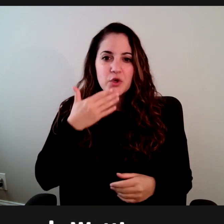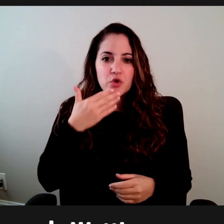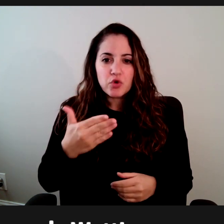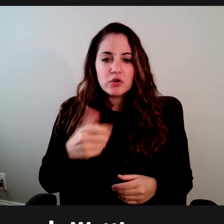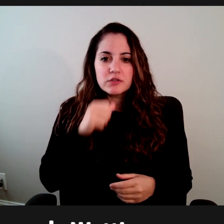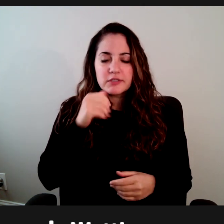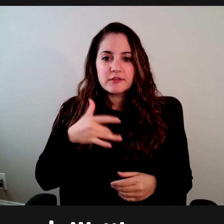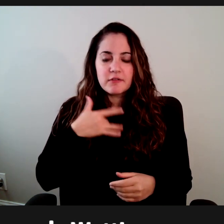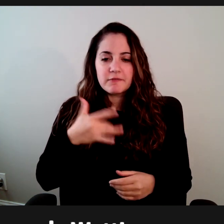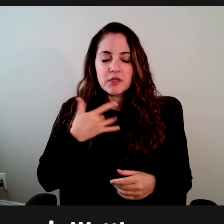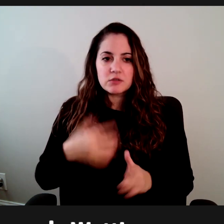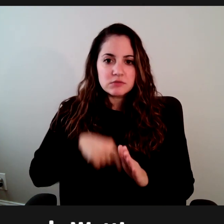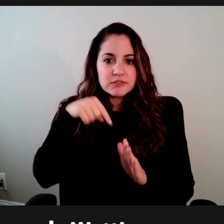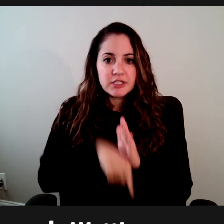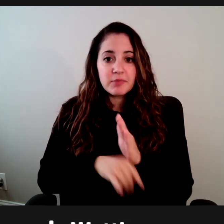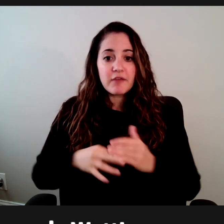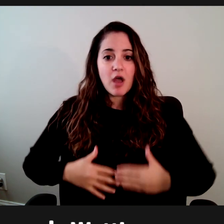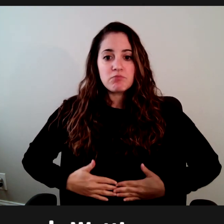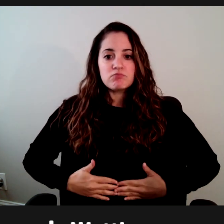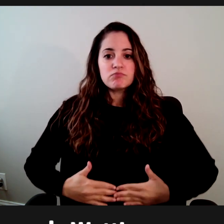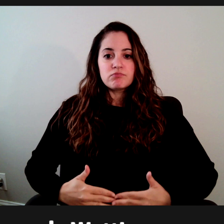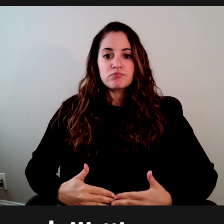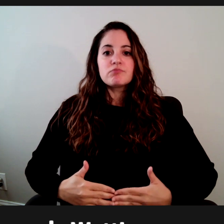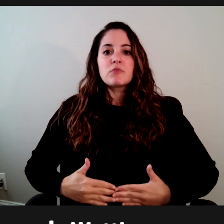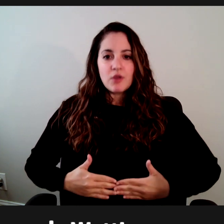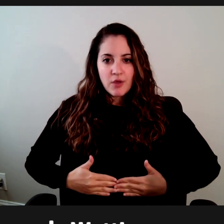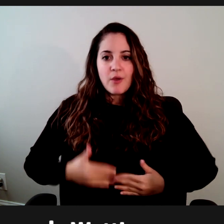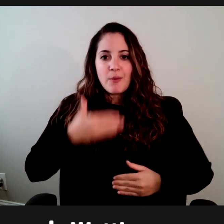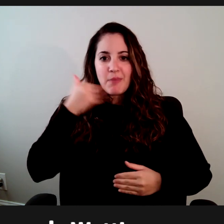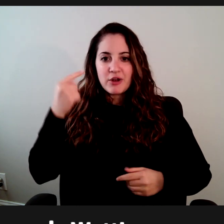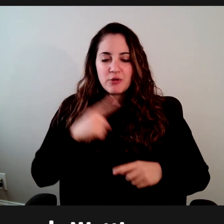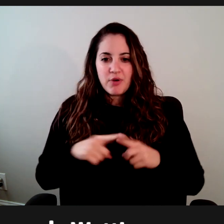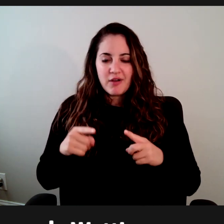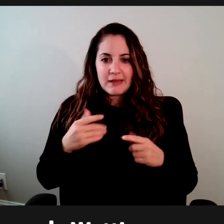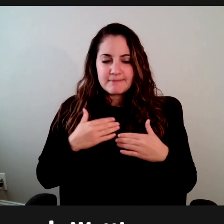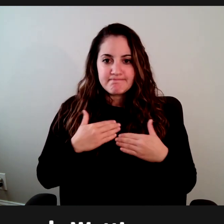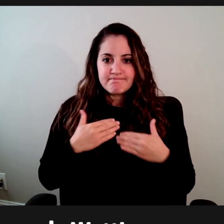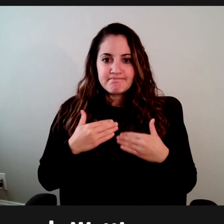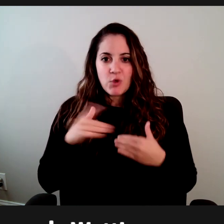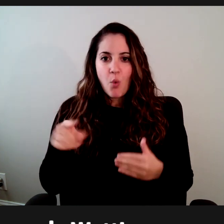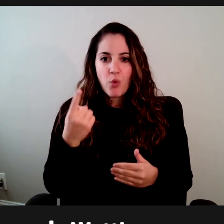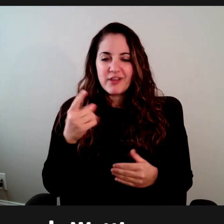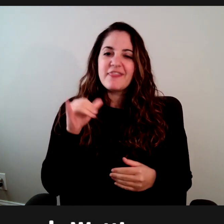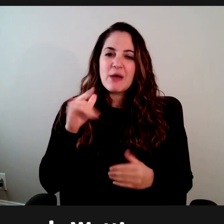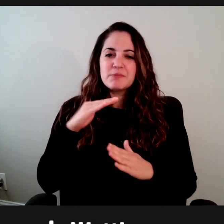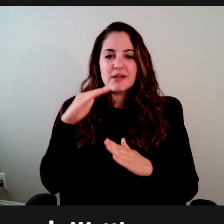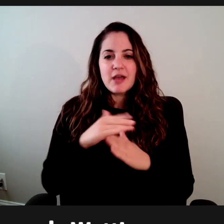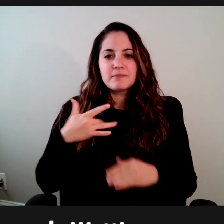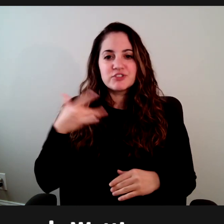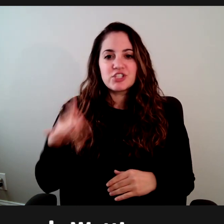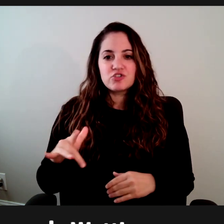feels good for me. It always feels better when it's deeper. So there's a kind of constriction. Mm-hmm. That was the